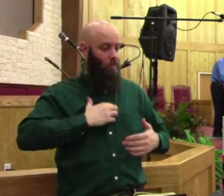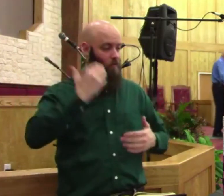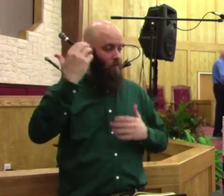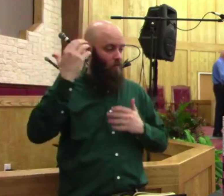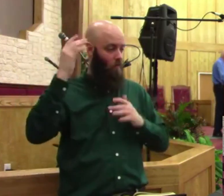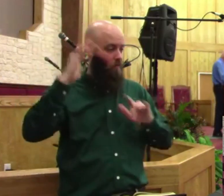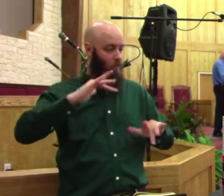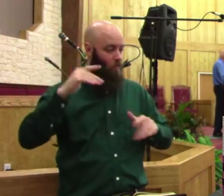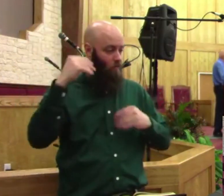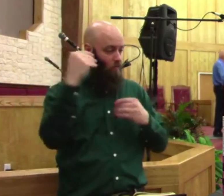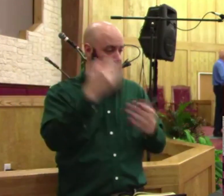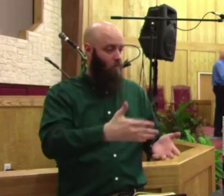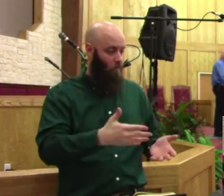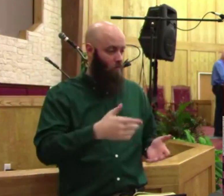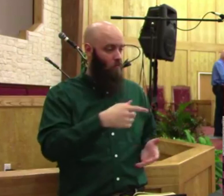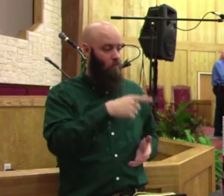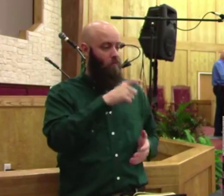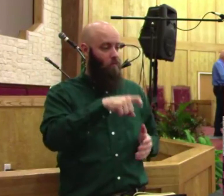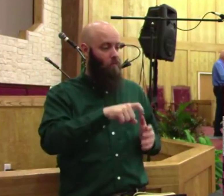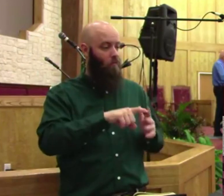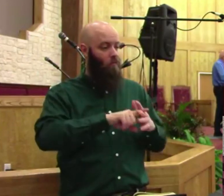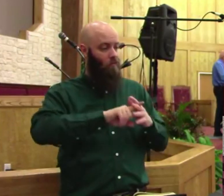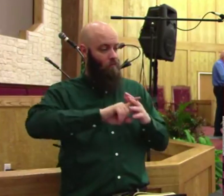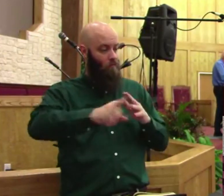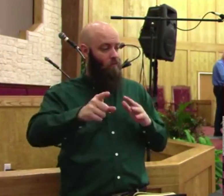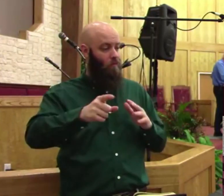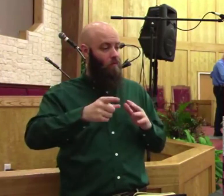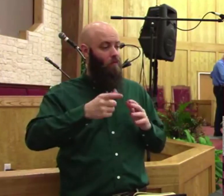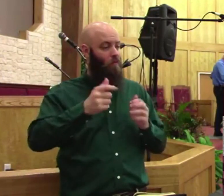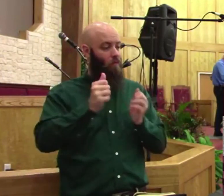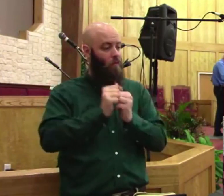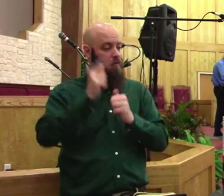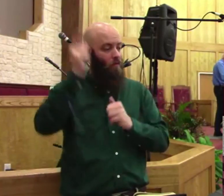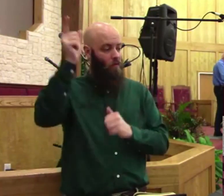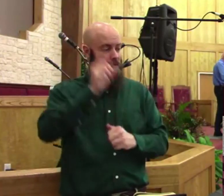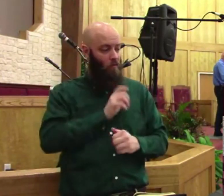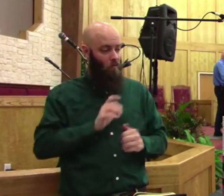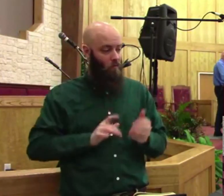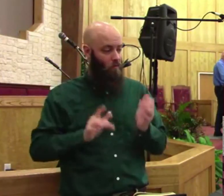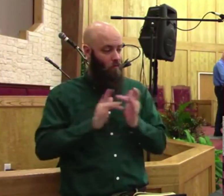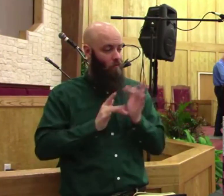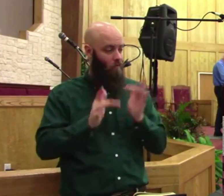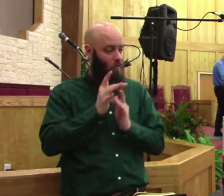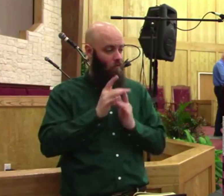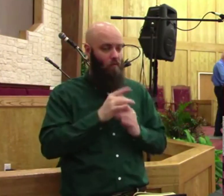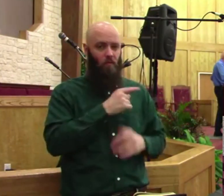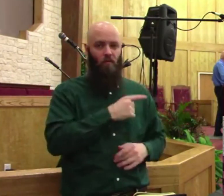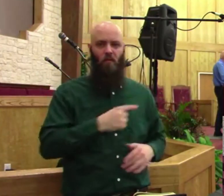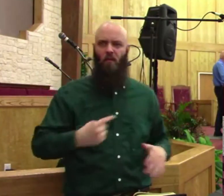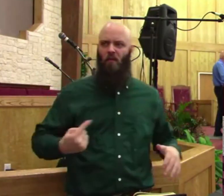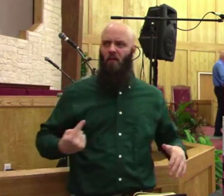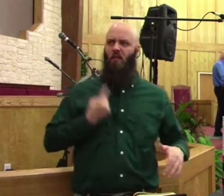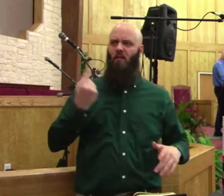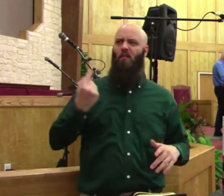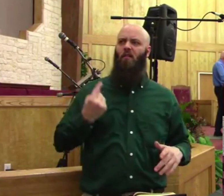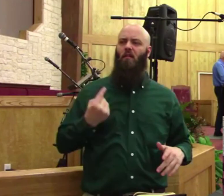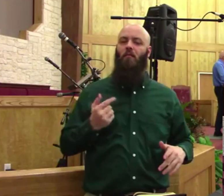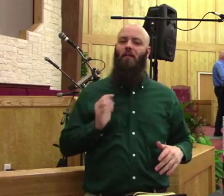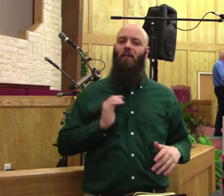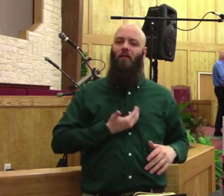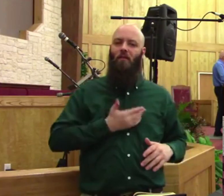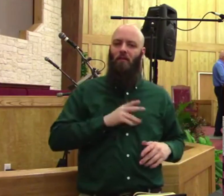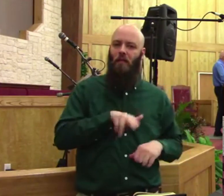and seek deliverance from the Lord Jesus Christ. And that just offends our